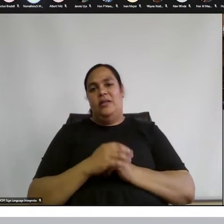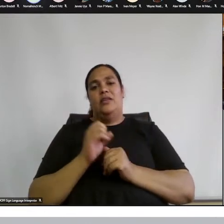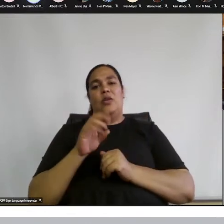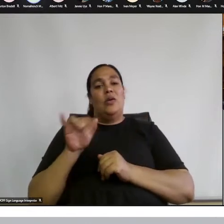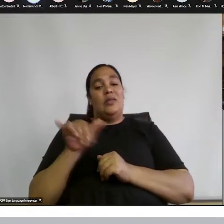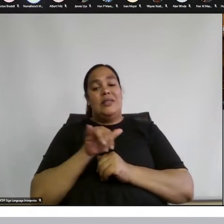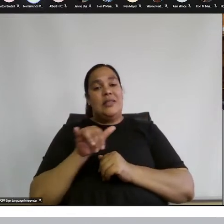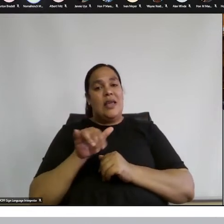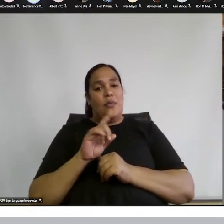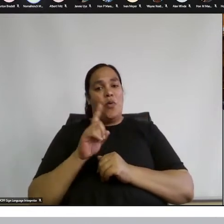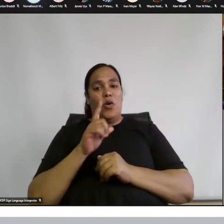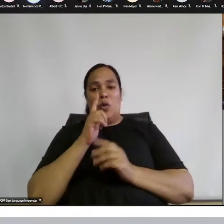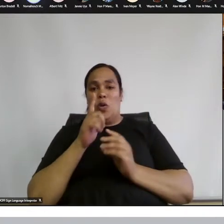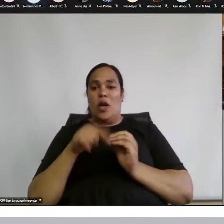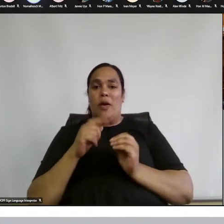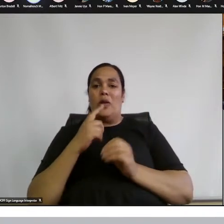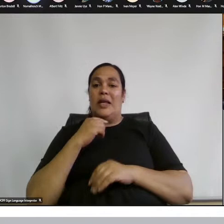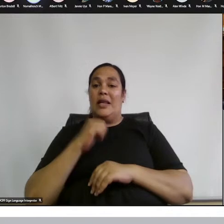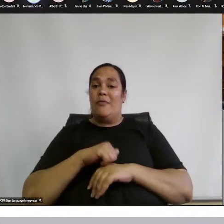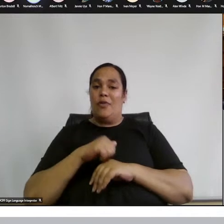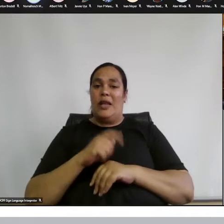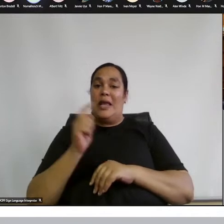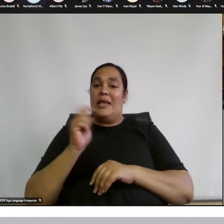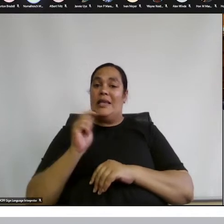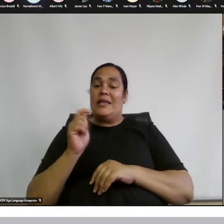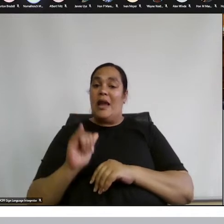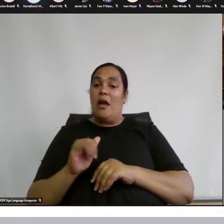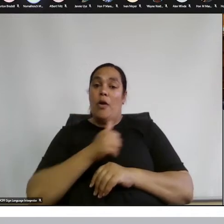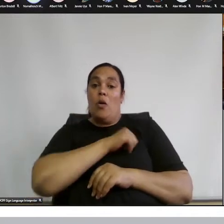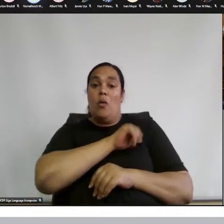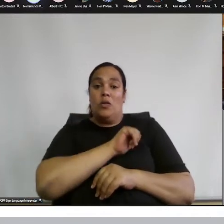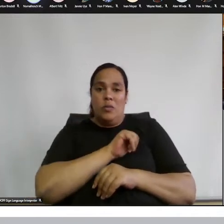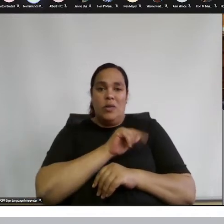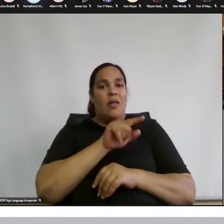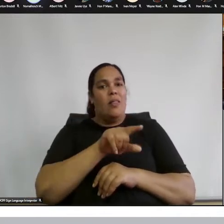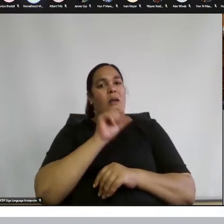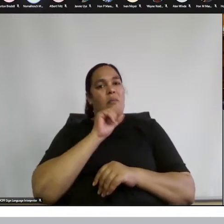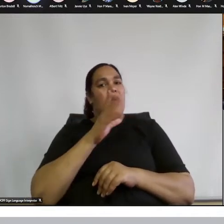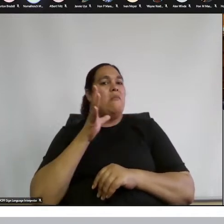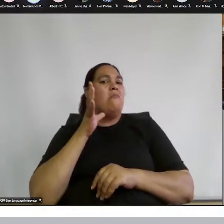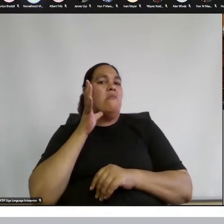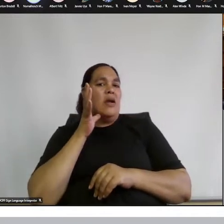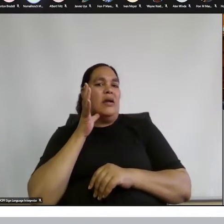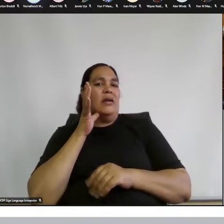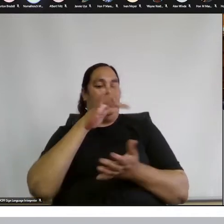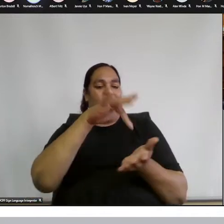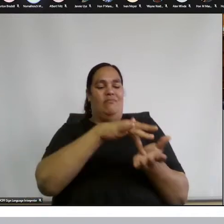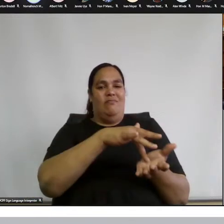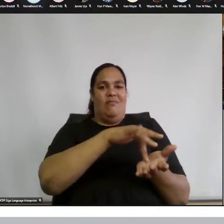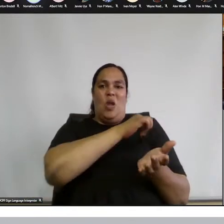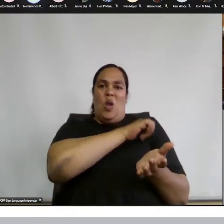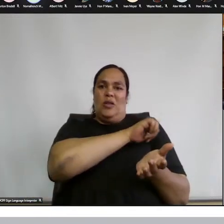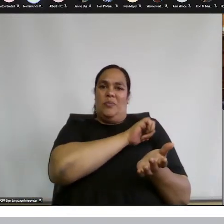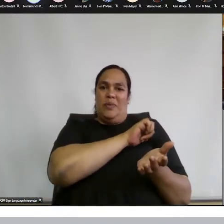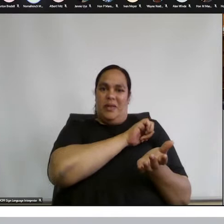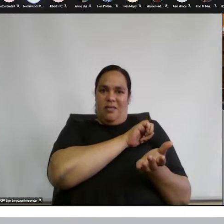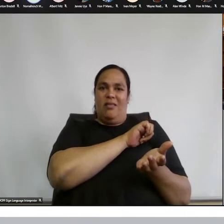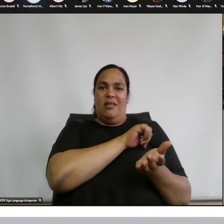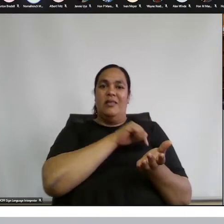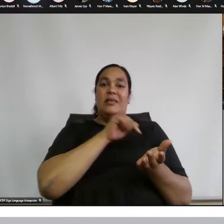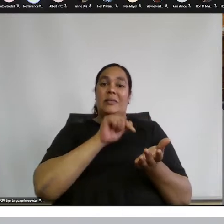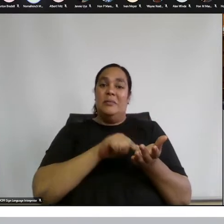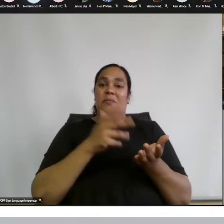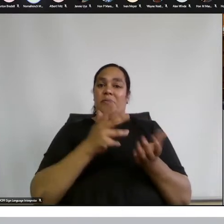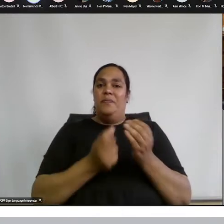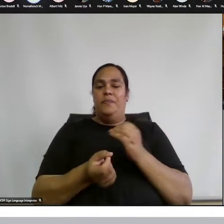Similar with talking about the Klipfontein, the Tygerberg Hospital, which is now the main tertiary hospital, that